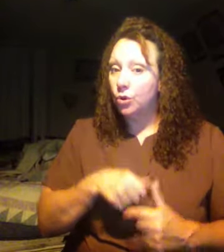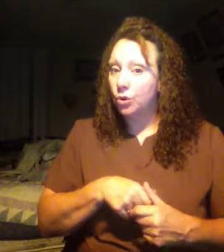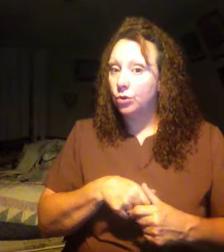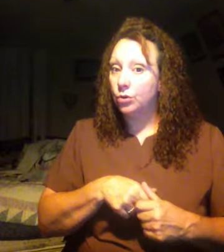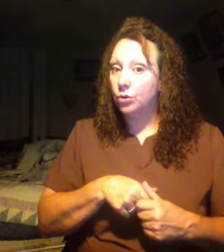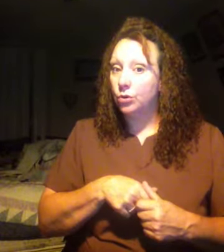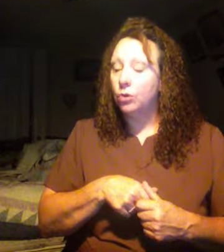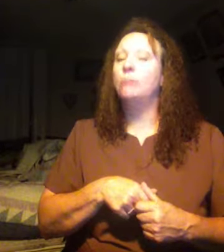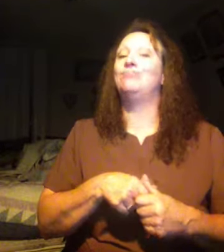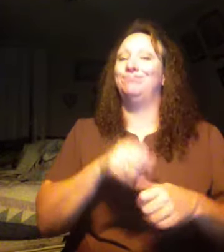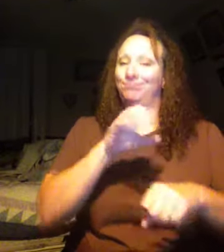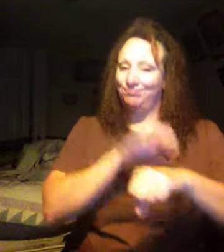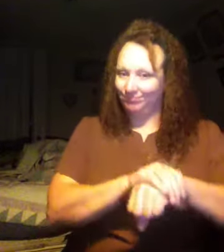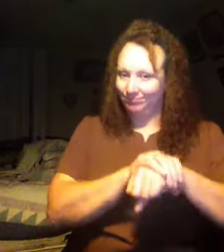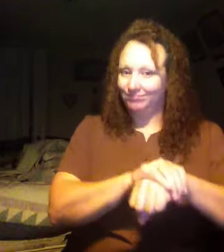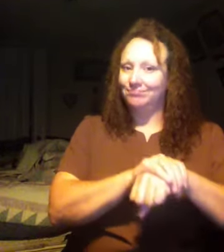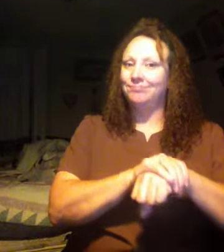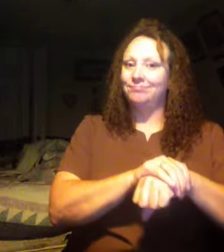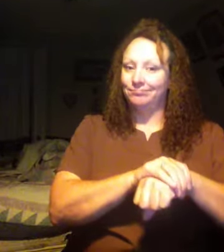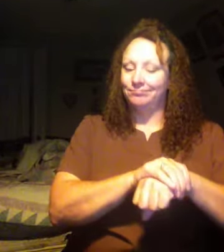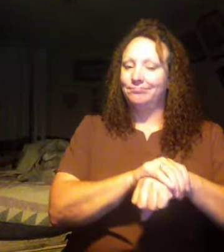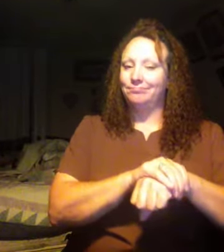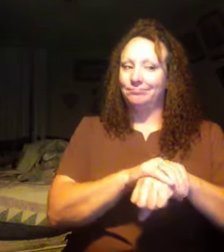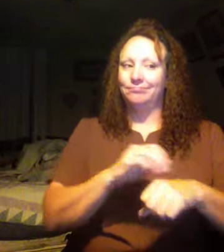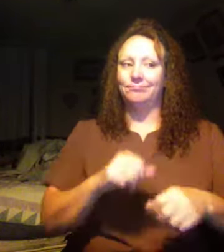Britain, right? So they supported Great Britain.